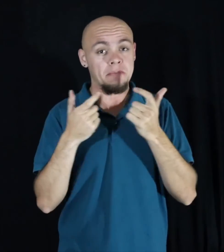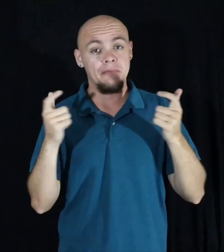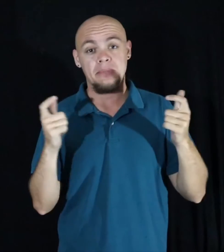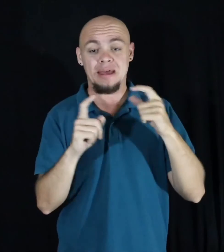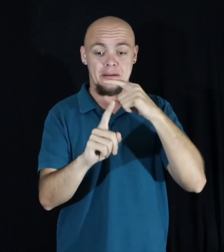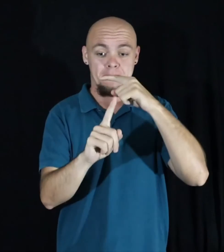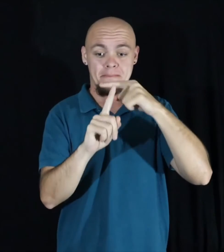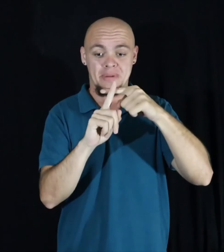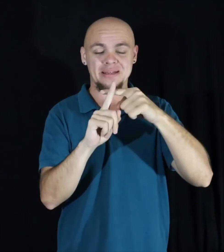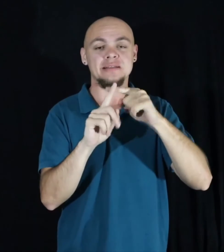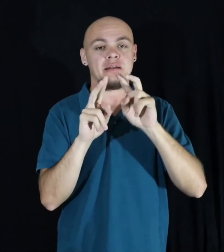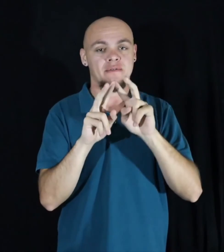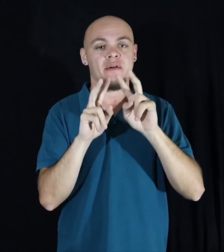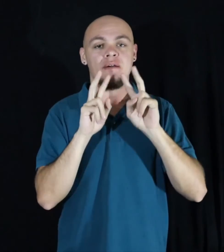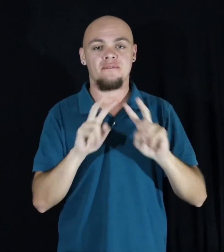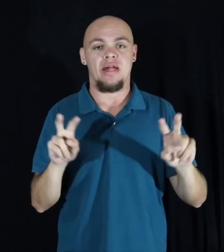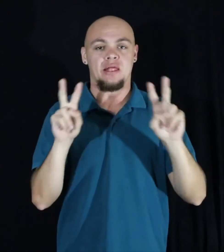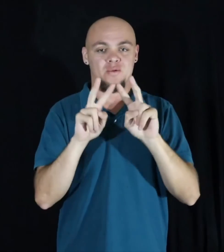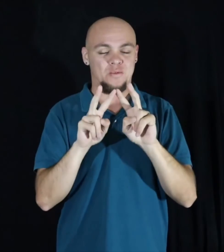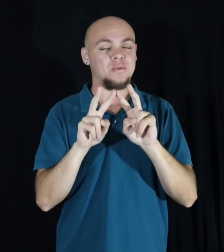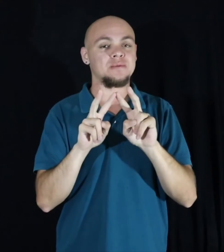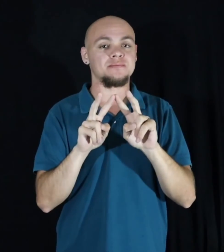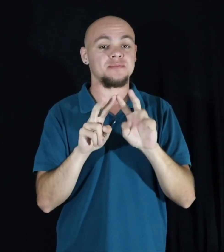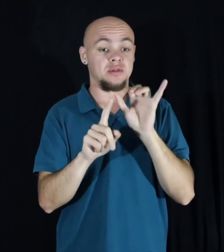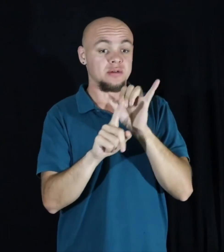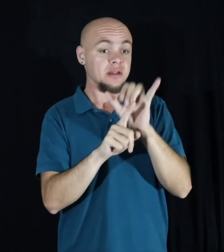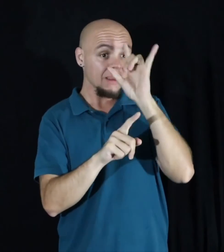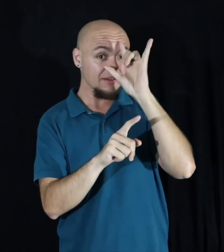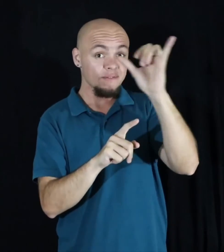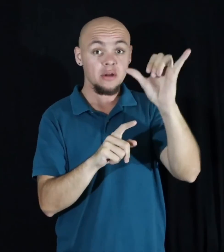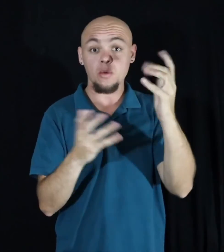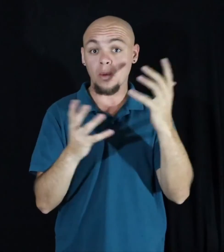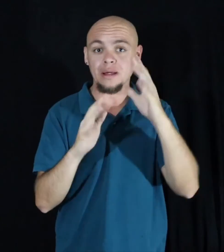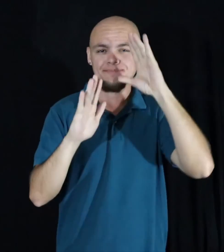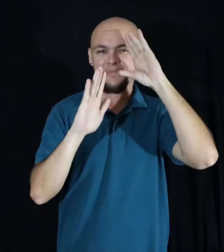positive value. And so for me, that infinity is